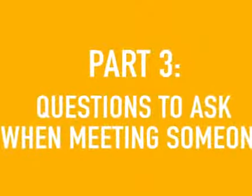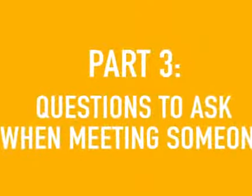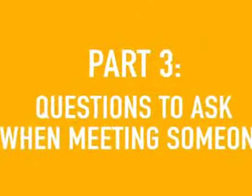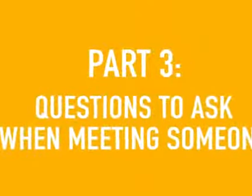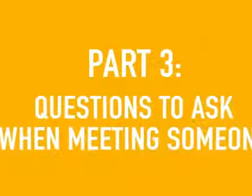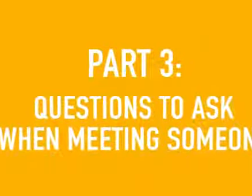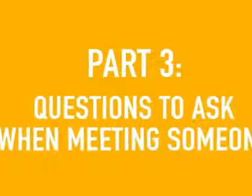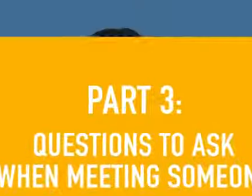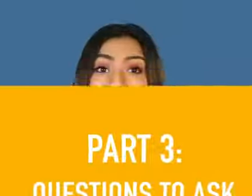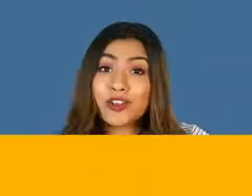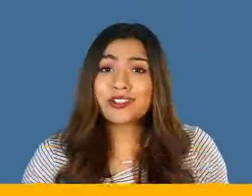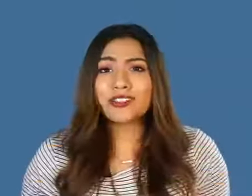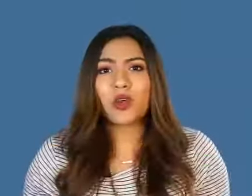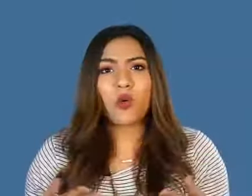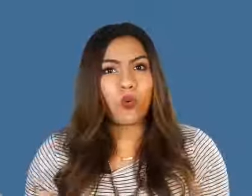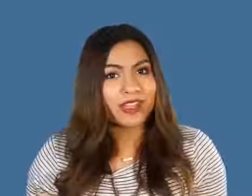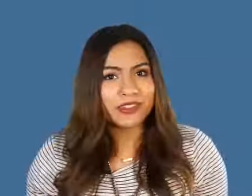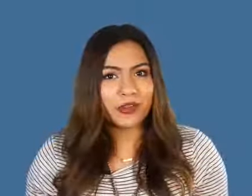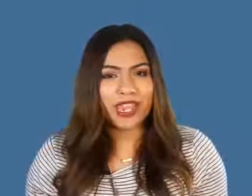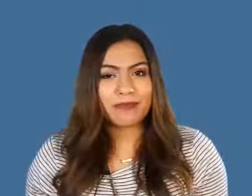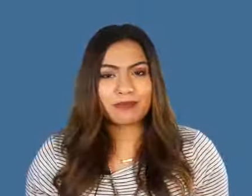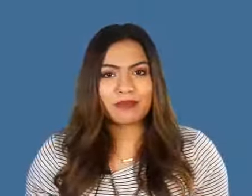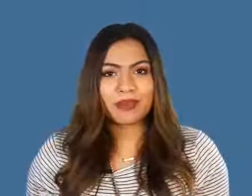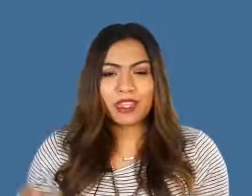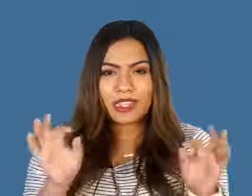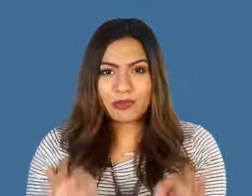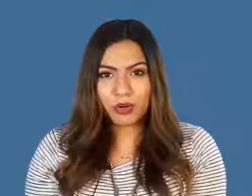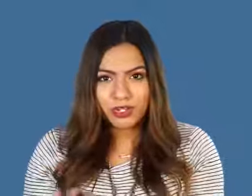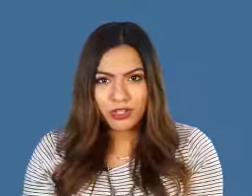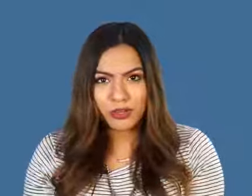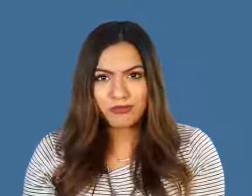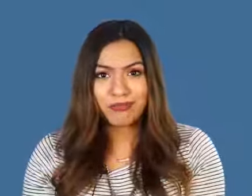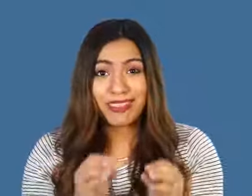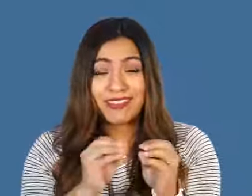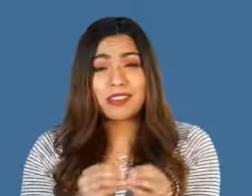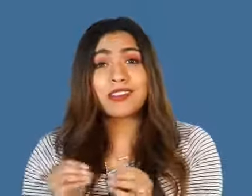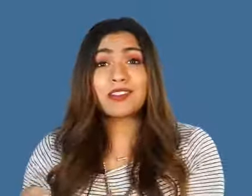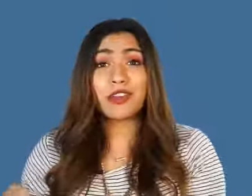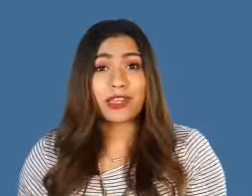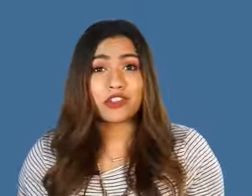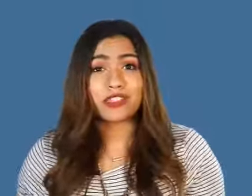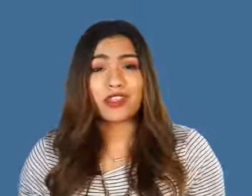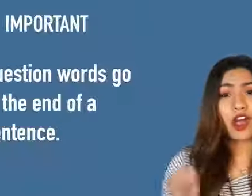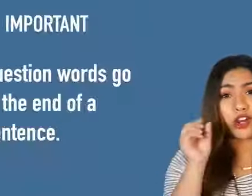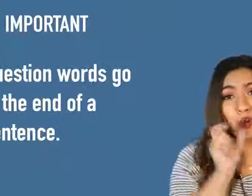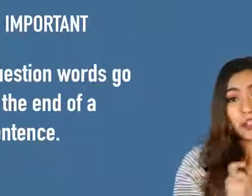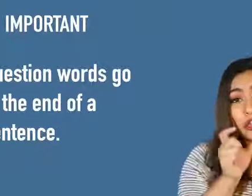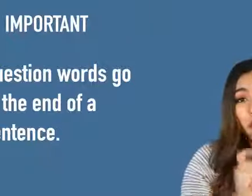meeting someone. First, what's your name? It's important to know that since these are questions, our question